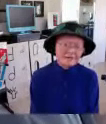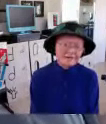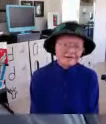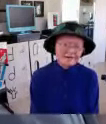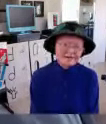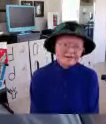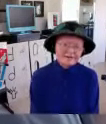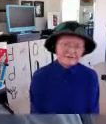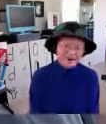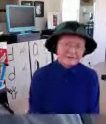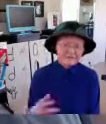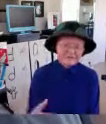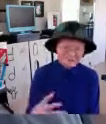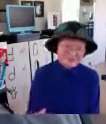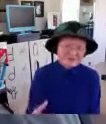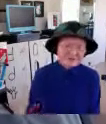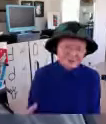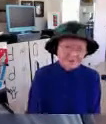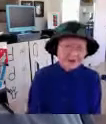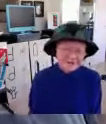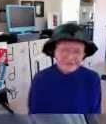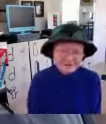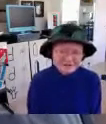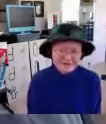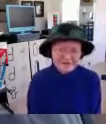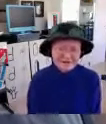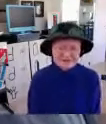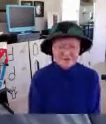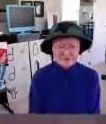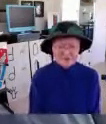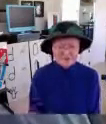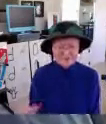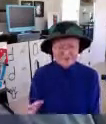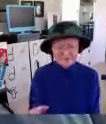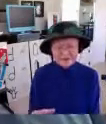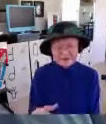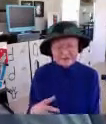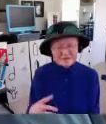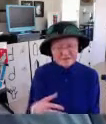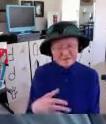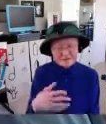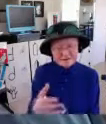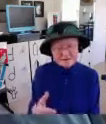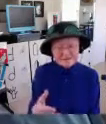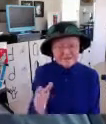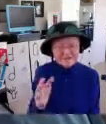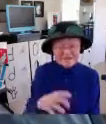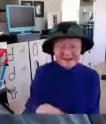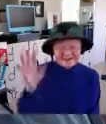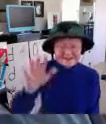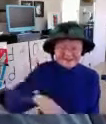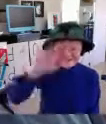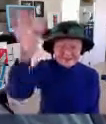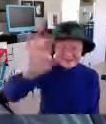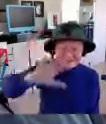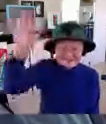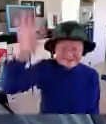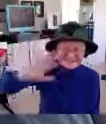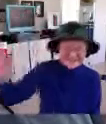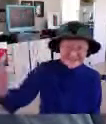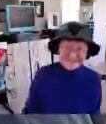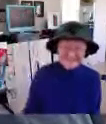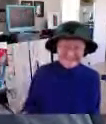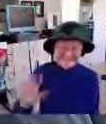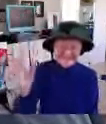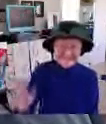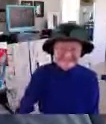is a part of the SignTyp project. So basically, Steve, hi Steve, can you hear us? Okay,